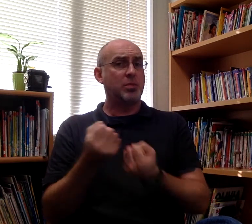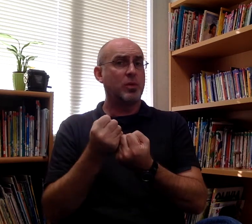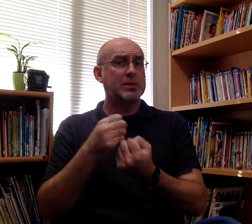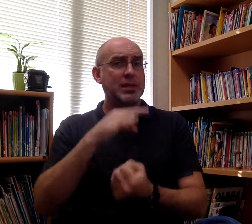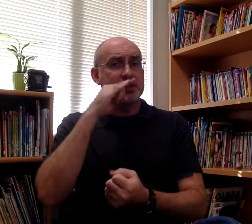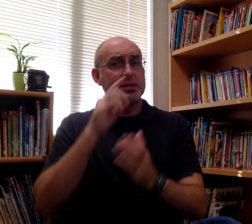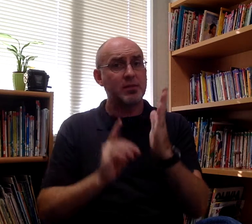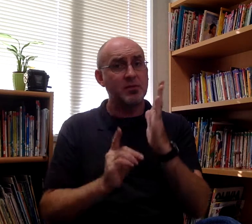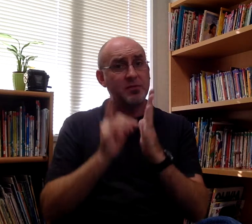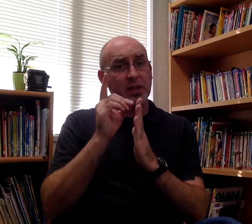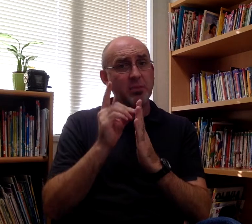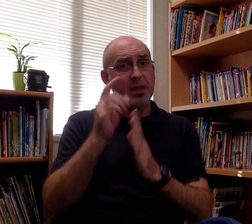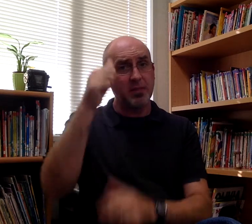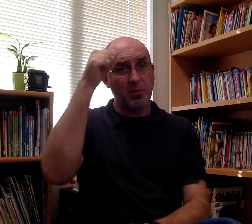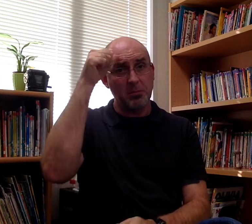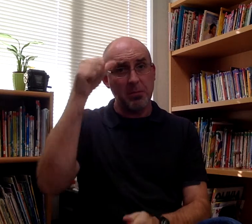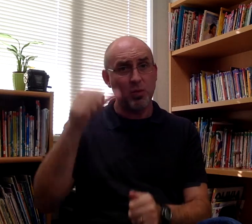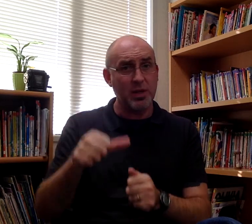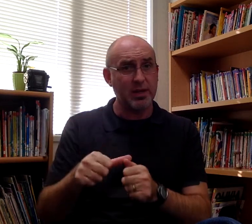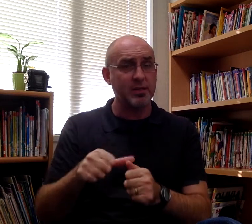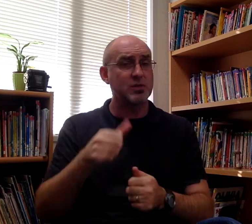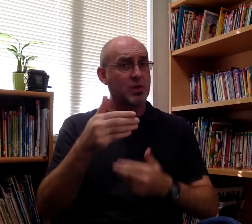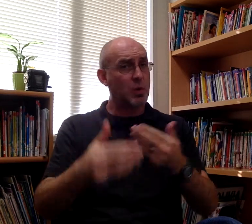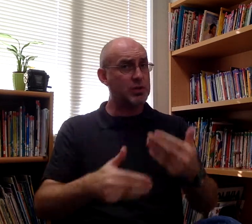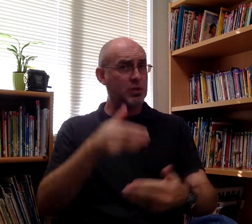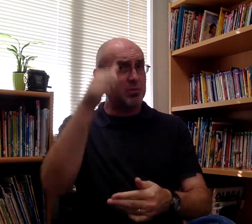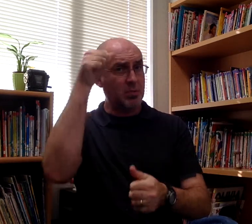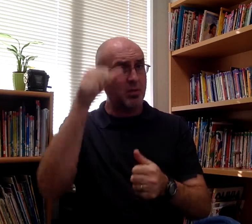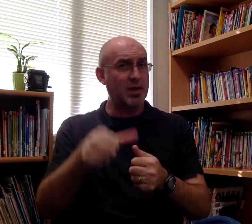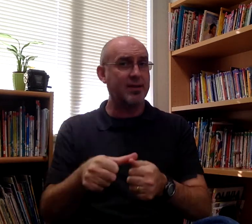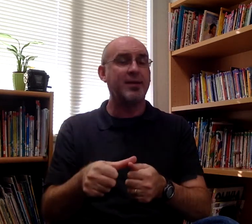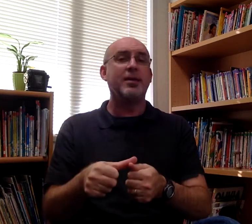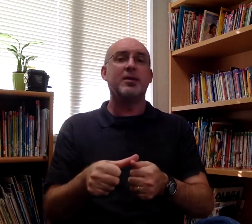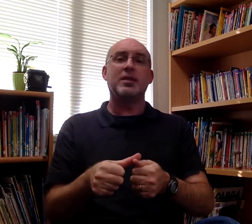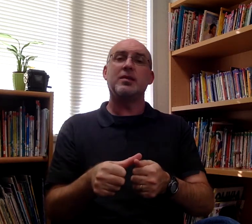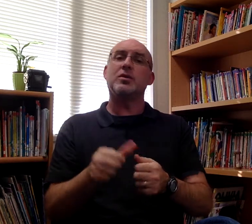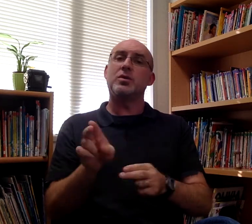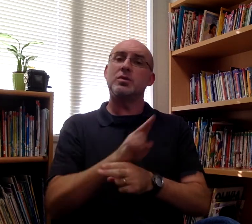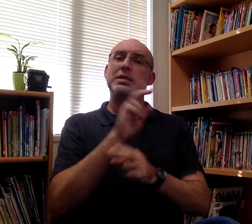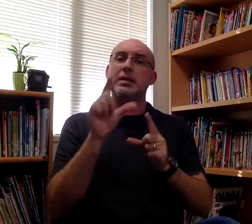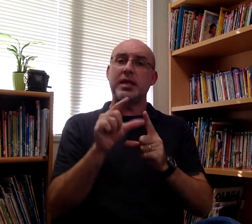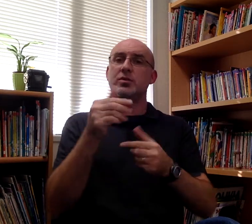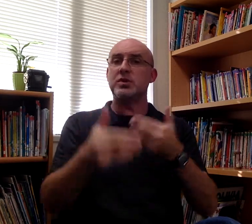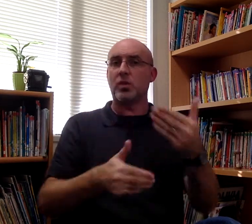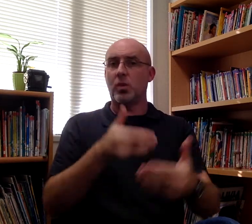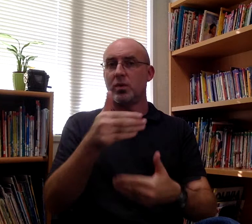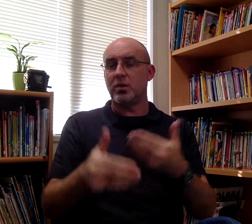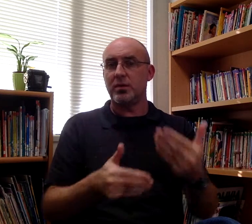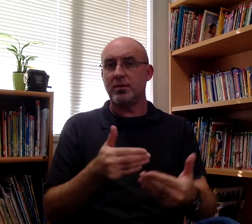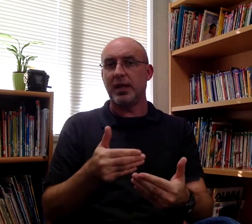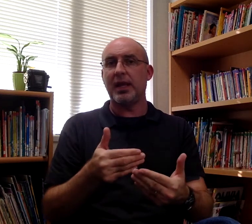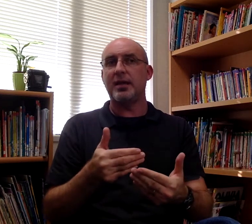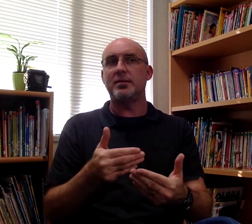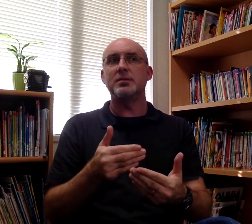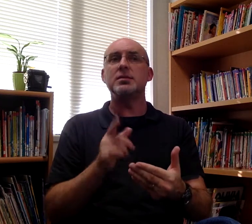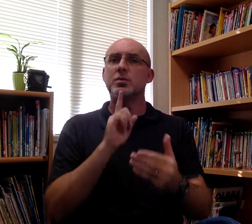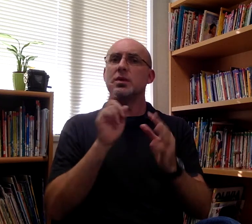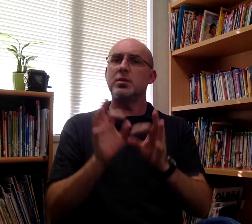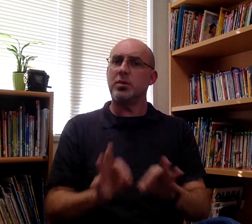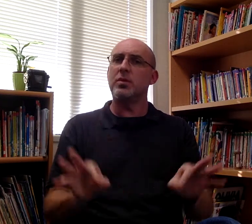supports kids as they're developing their memory, their sequential memory, that they're using letters in order. And this is really important.